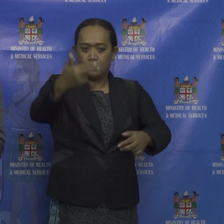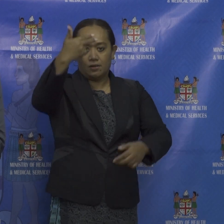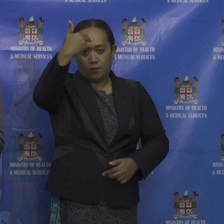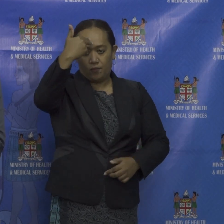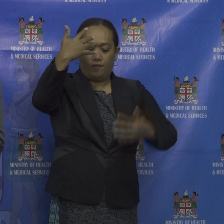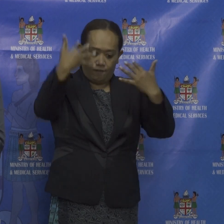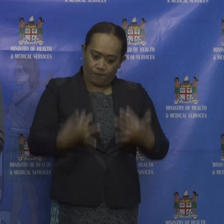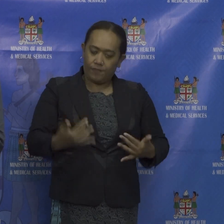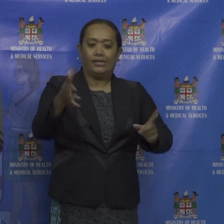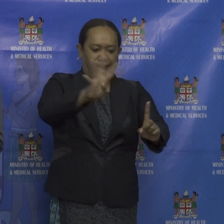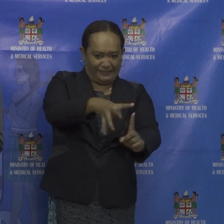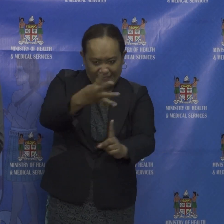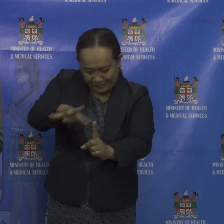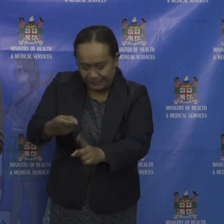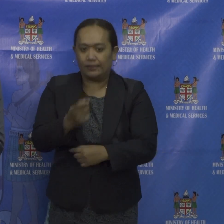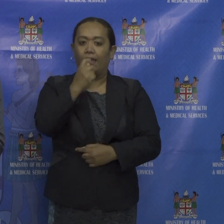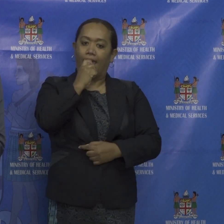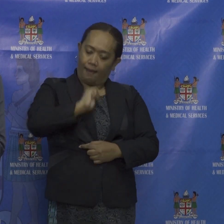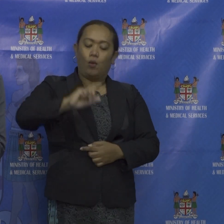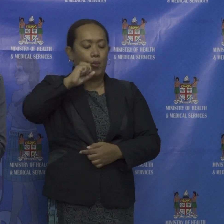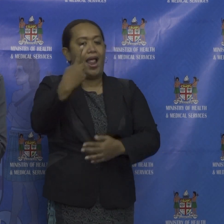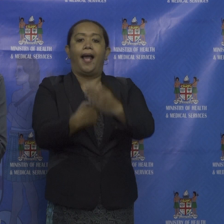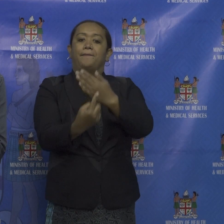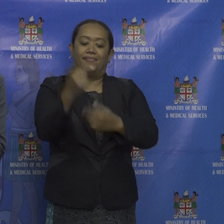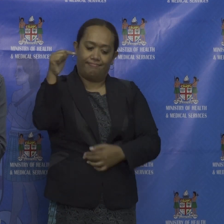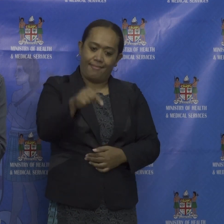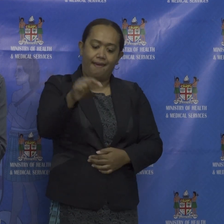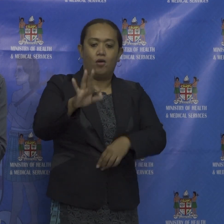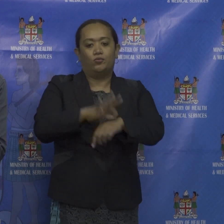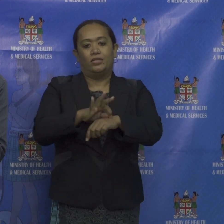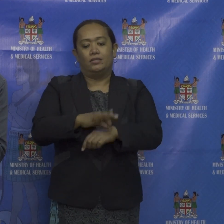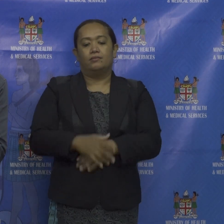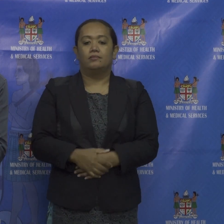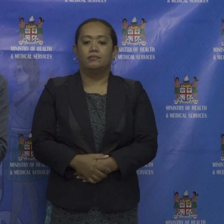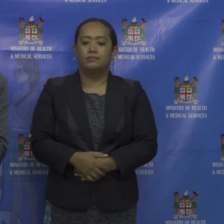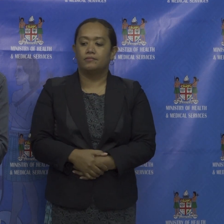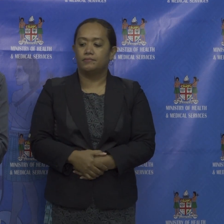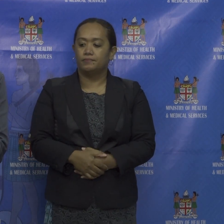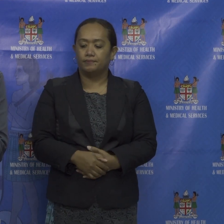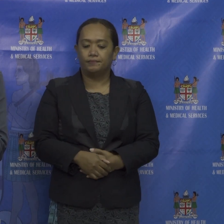COVID-free facility, while Lotoko Hospital remains exclusively a COVID care facility.